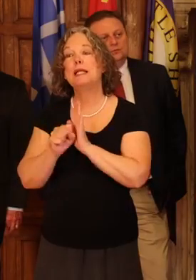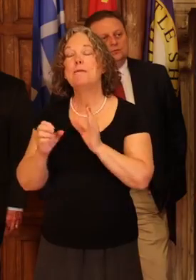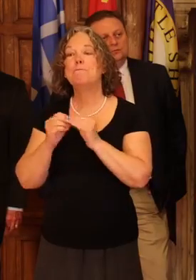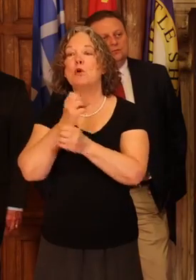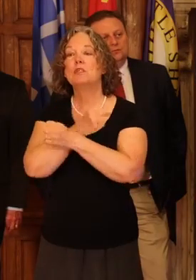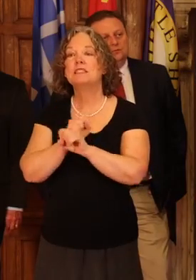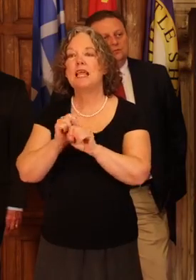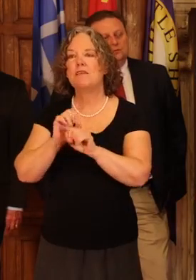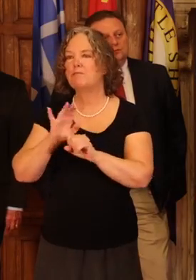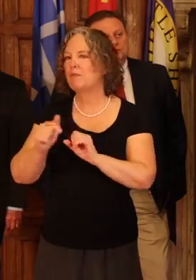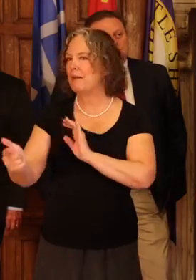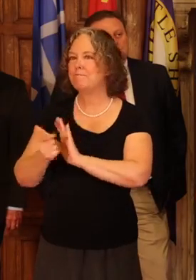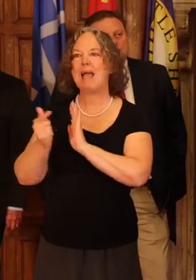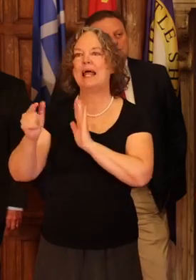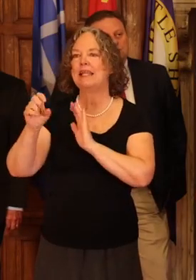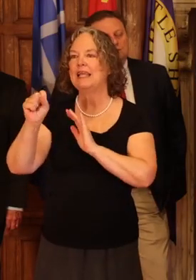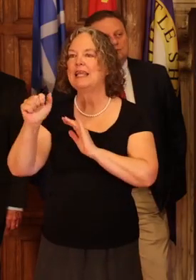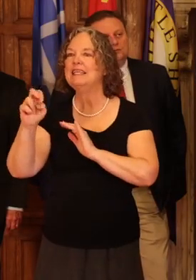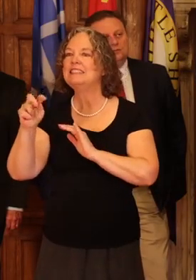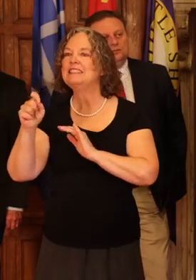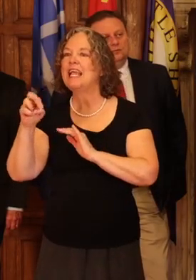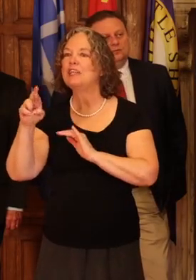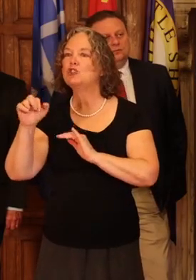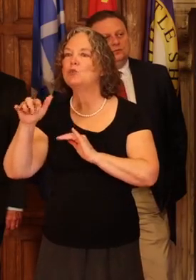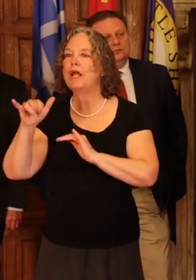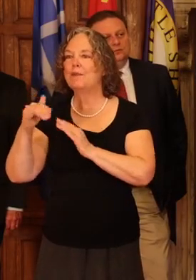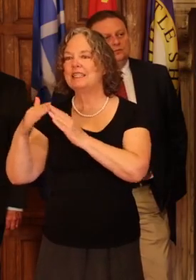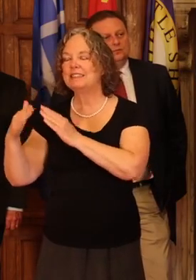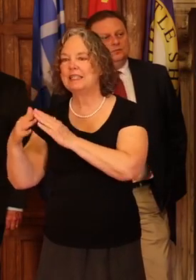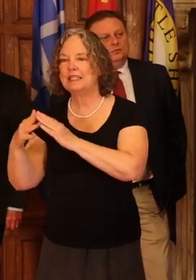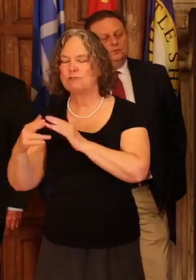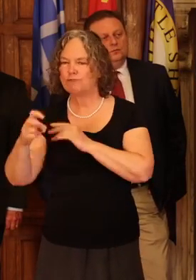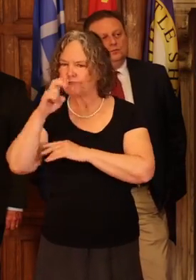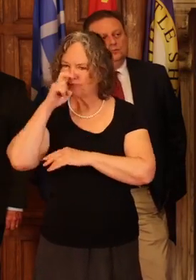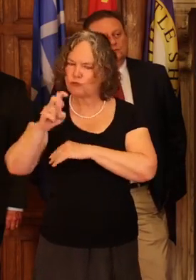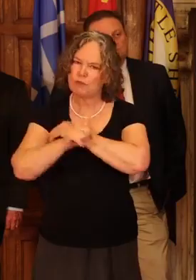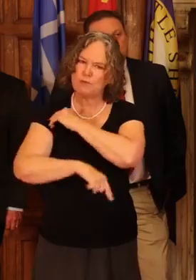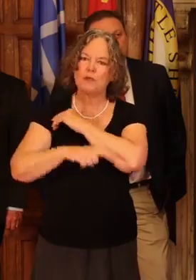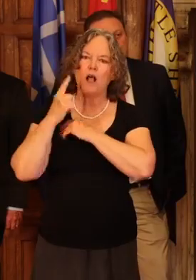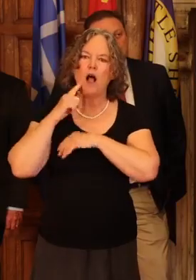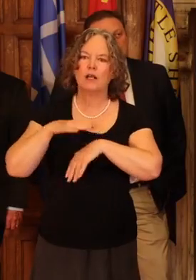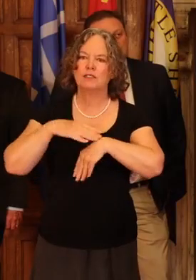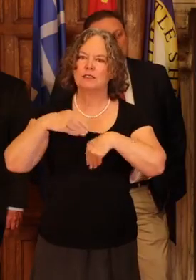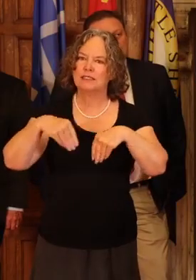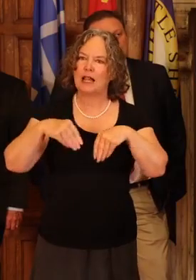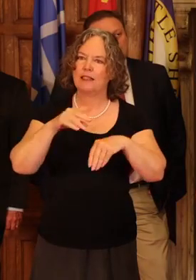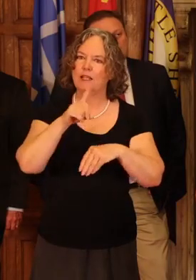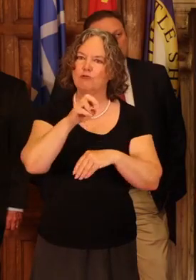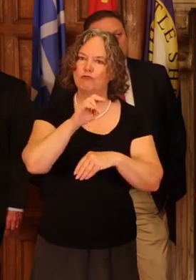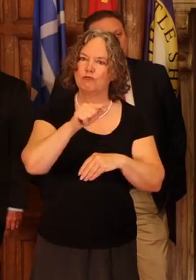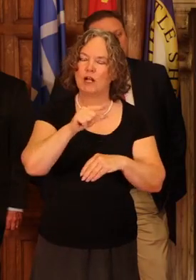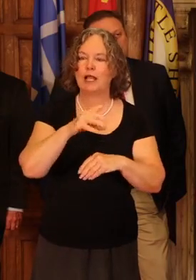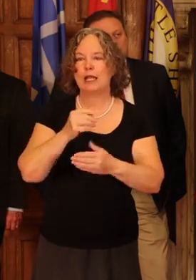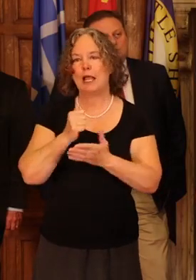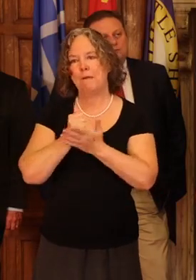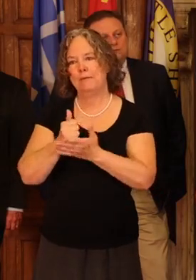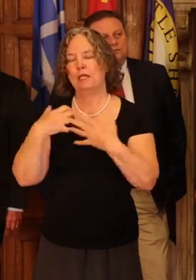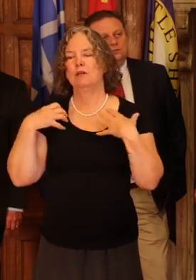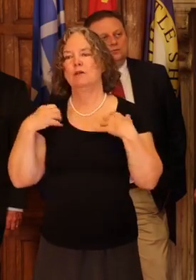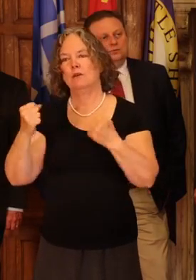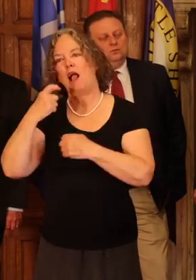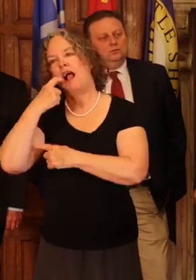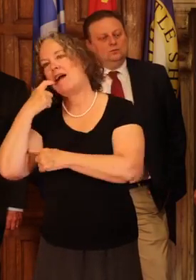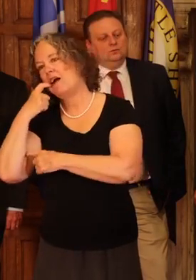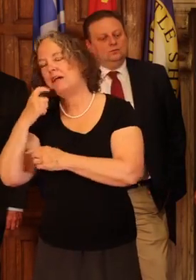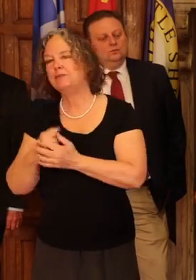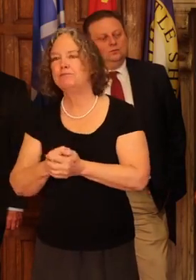sanctuary cities, cracking down on drug dealers, and helping those battling addiction recover. We strengthened